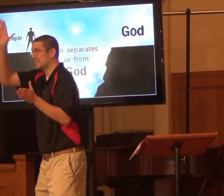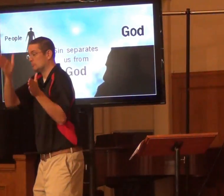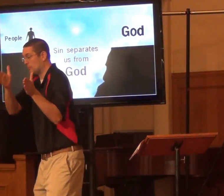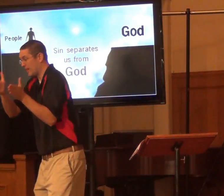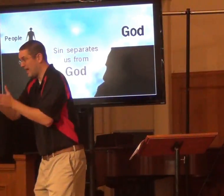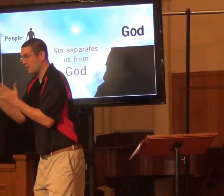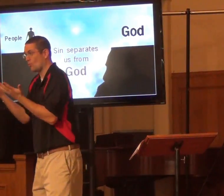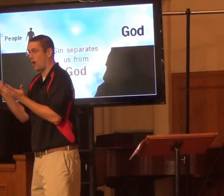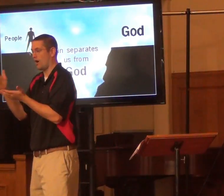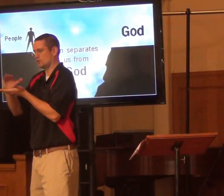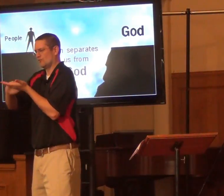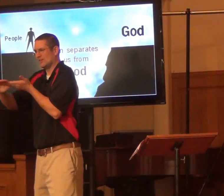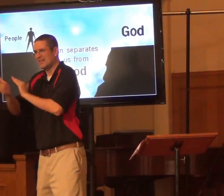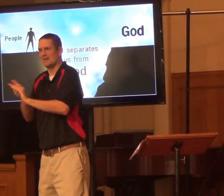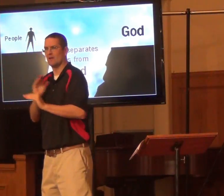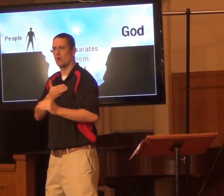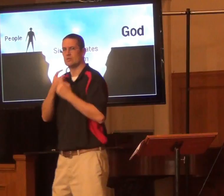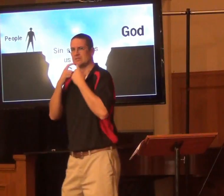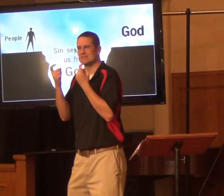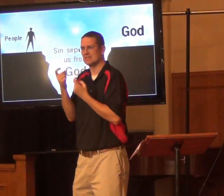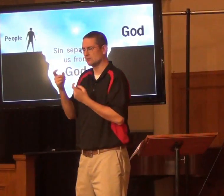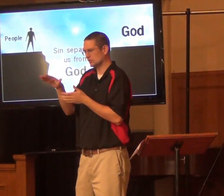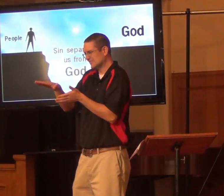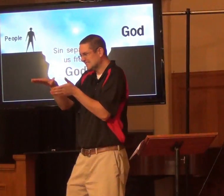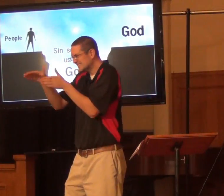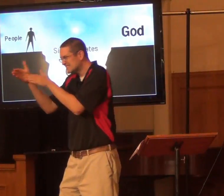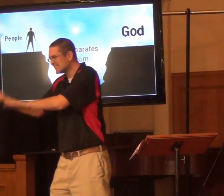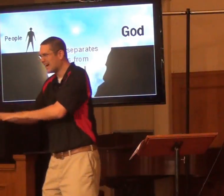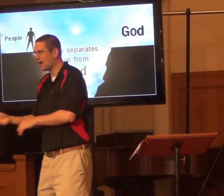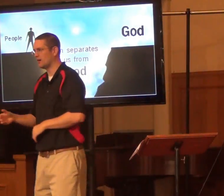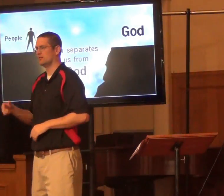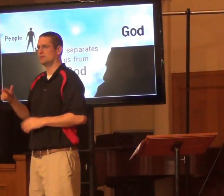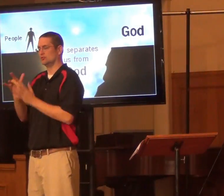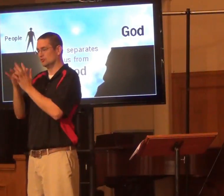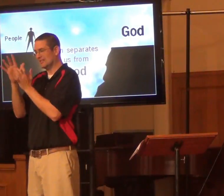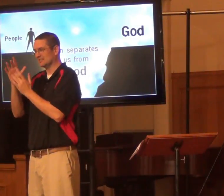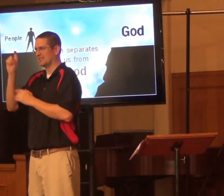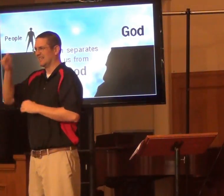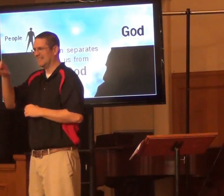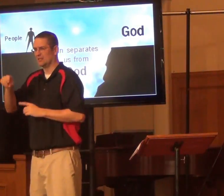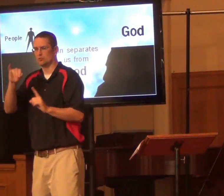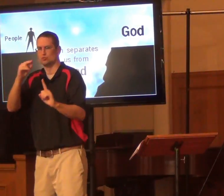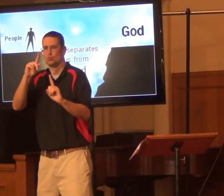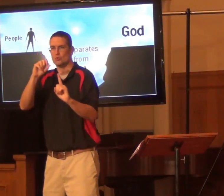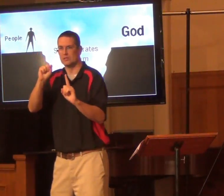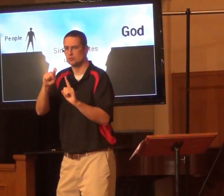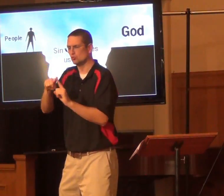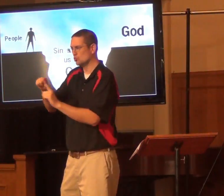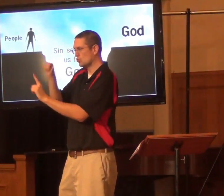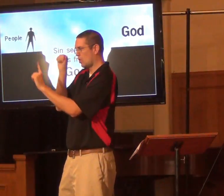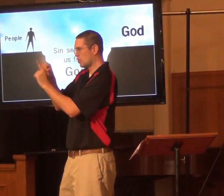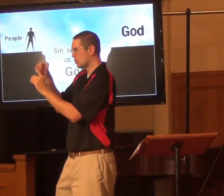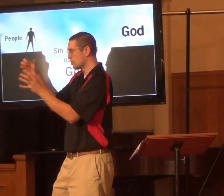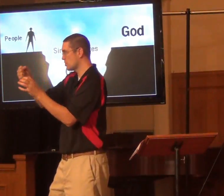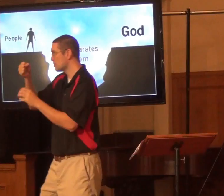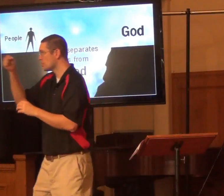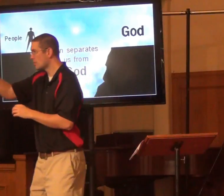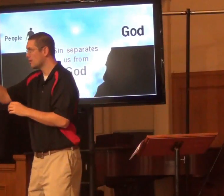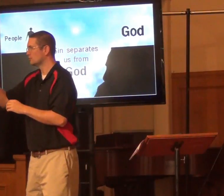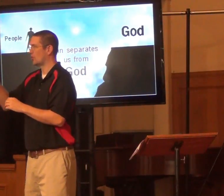that His plan would occur, because His plan was to forgive our sins through His death. So He used